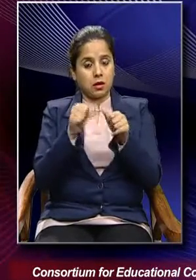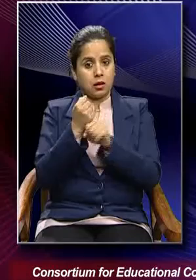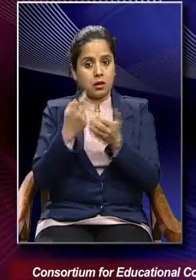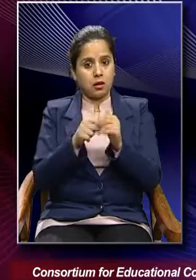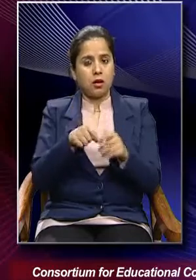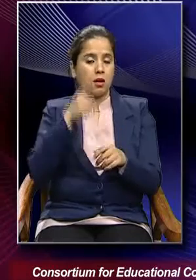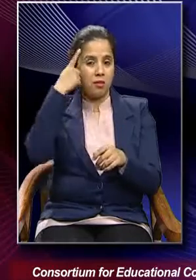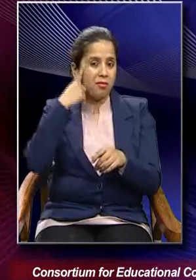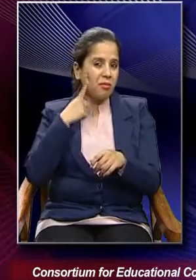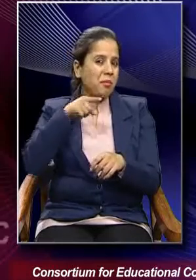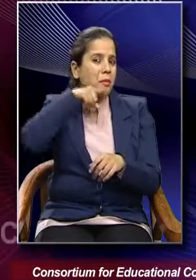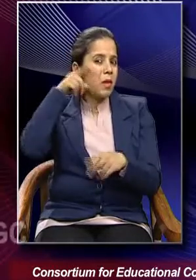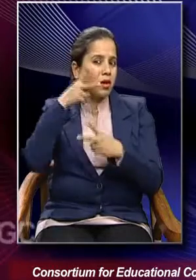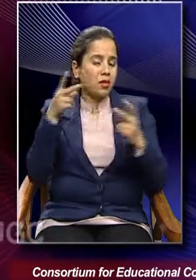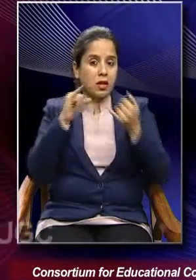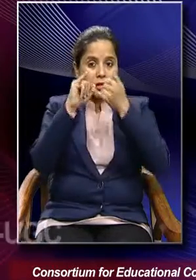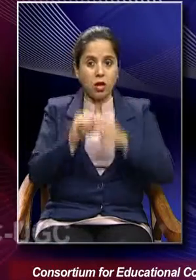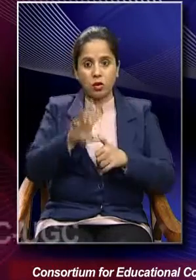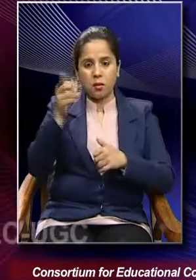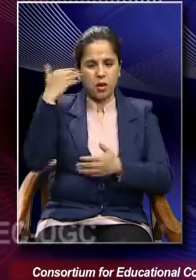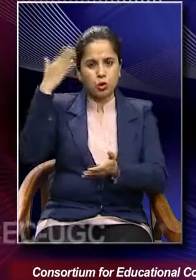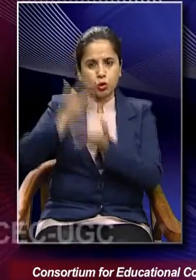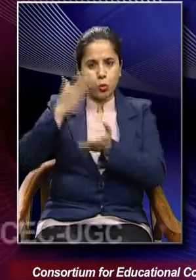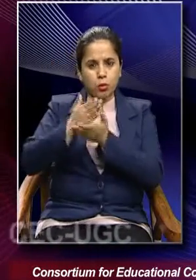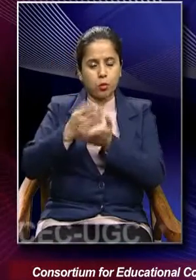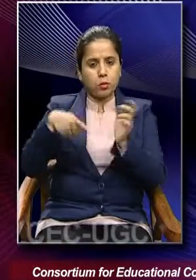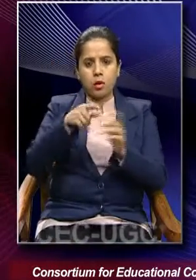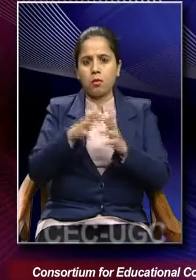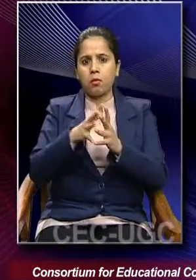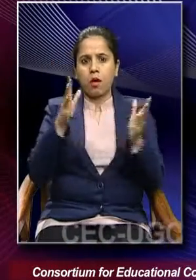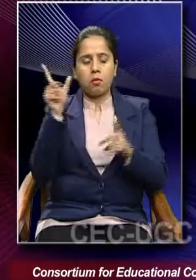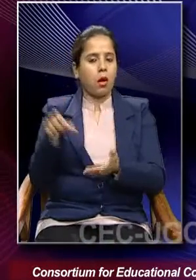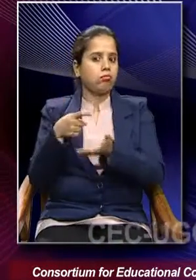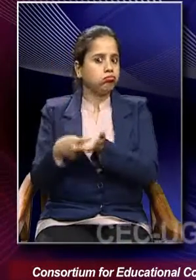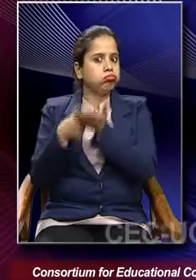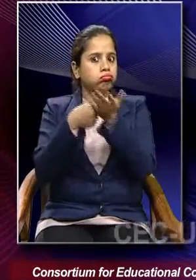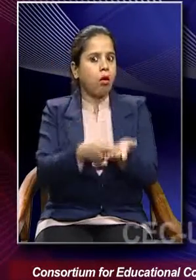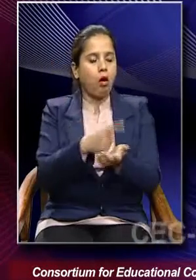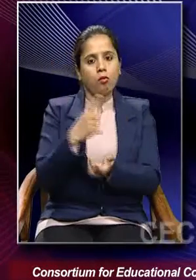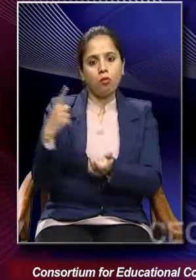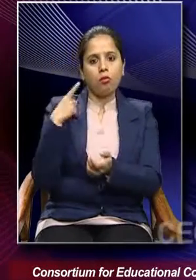racial restrictions in South Africa, he became a much respected leader.